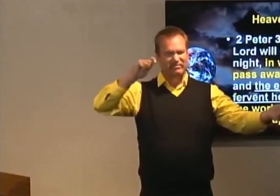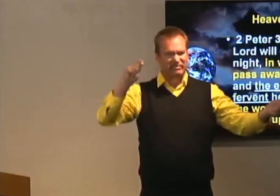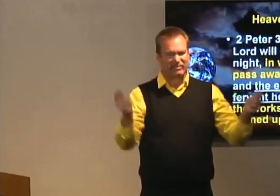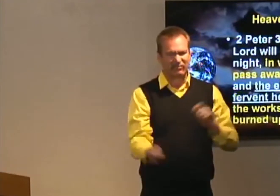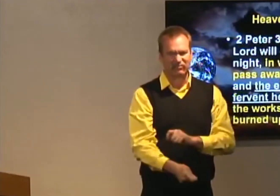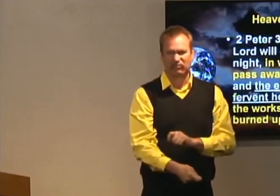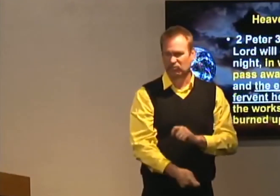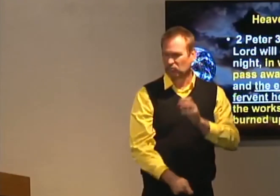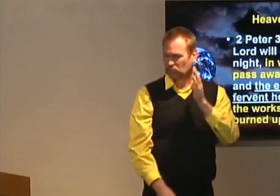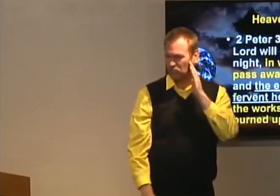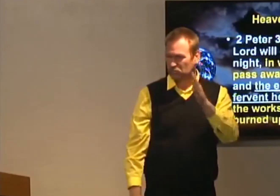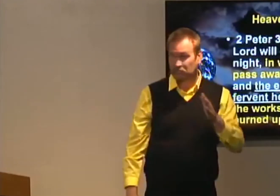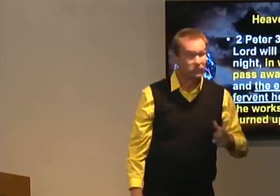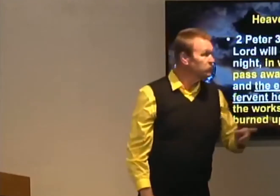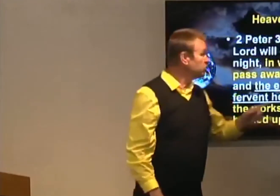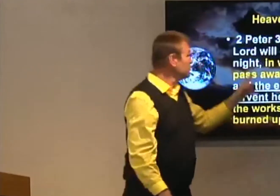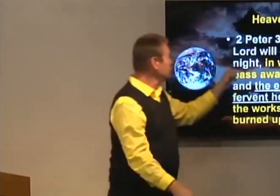Everything will change.